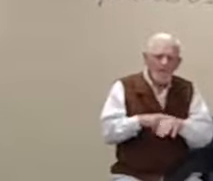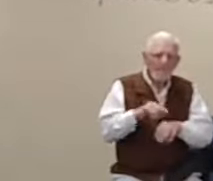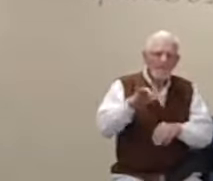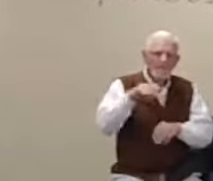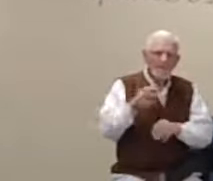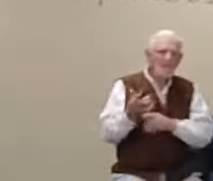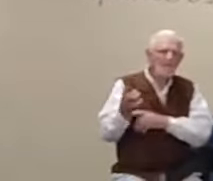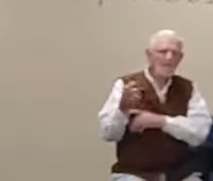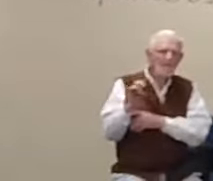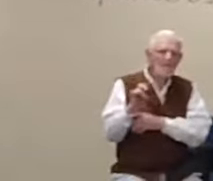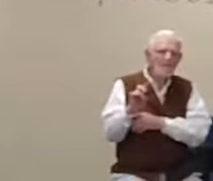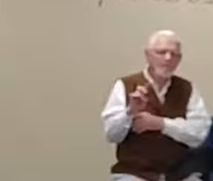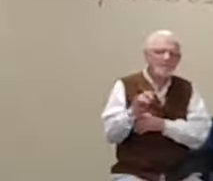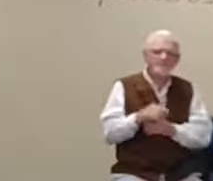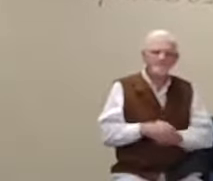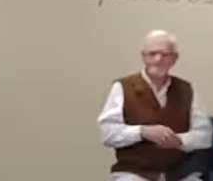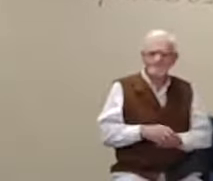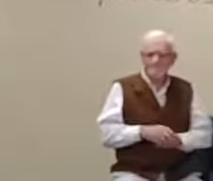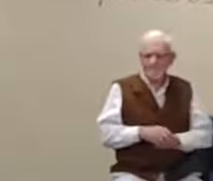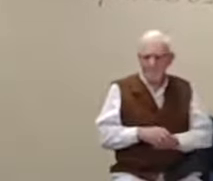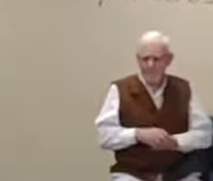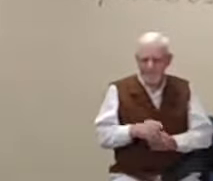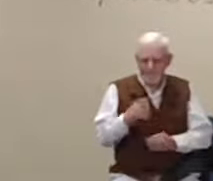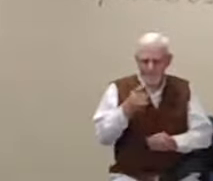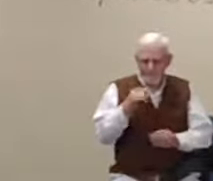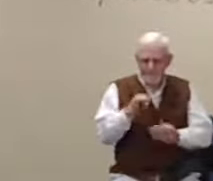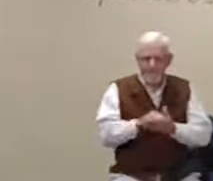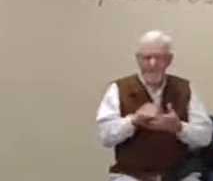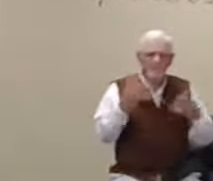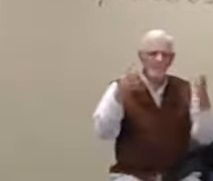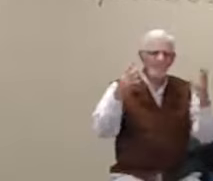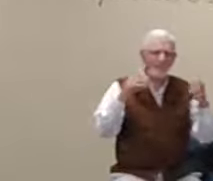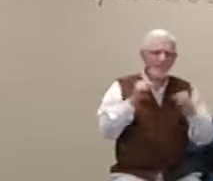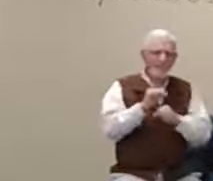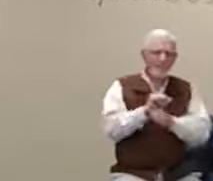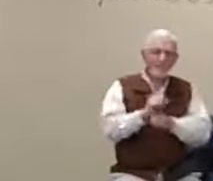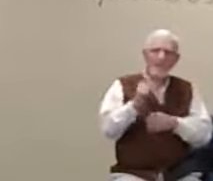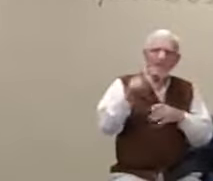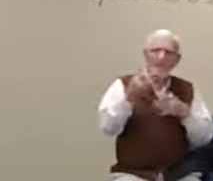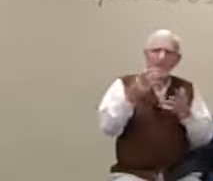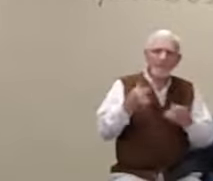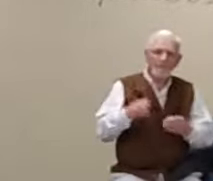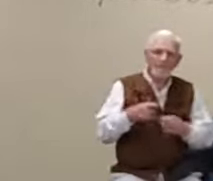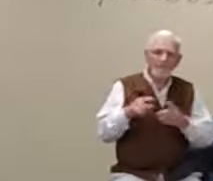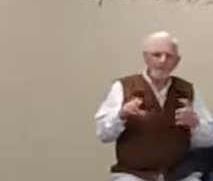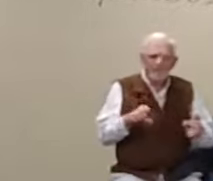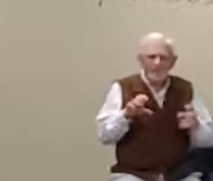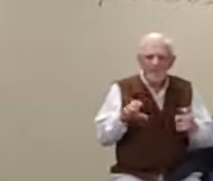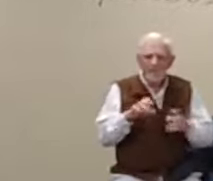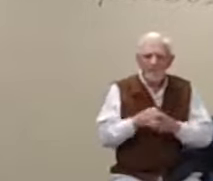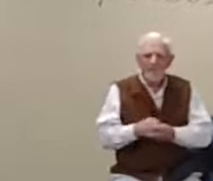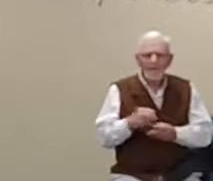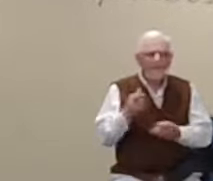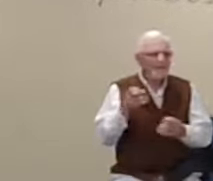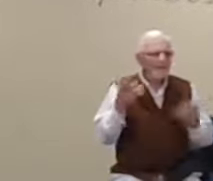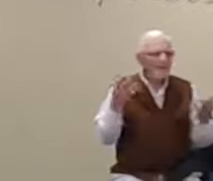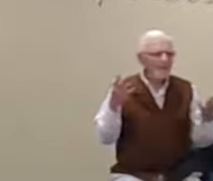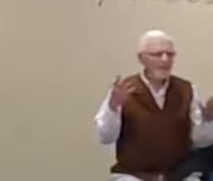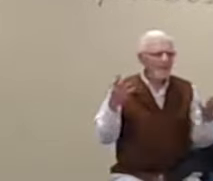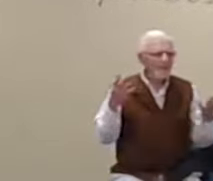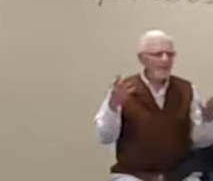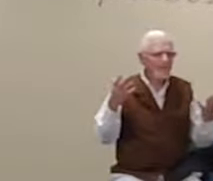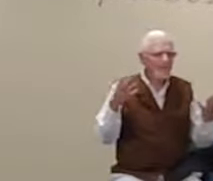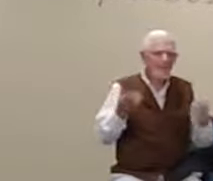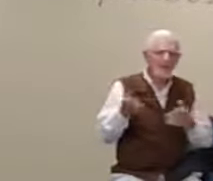17. And he says this, "I have finished the work which thou gavest me to do." Now, he hasn't yet died on Calvary.